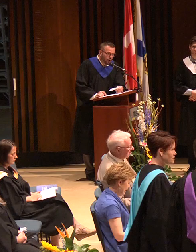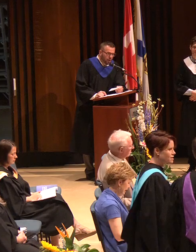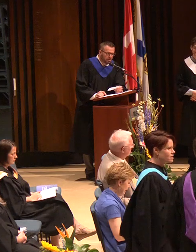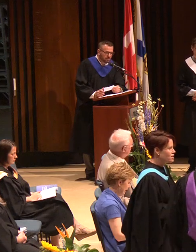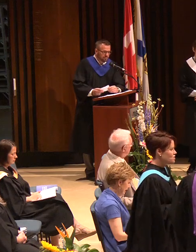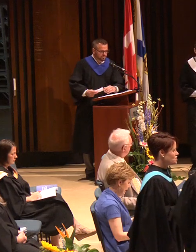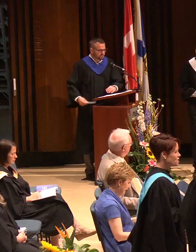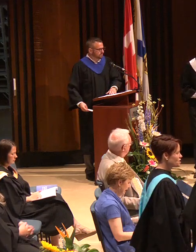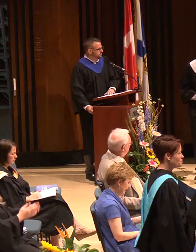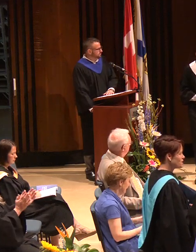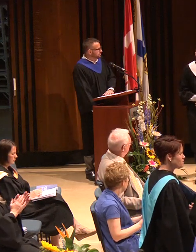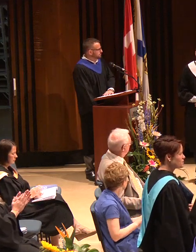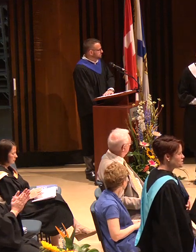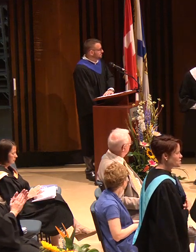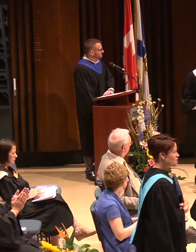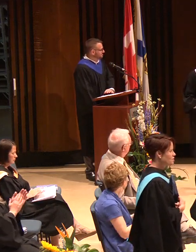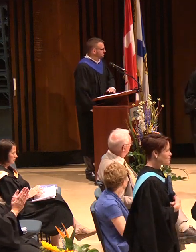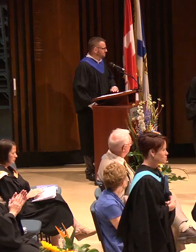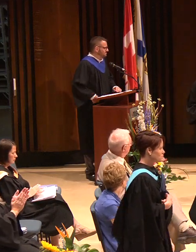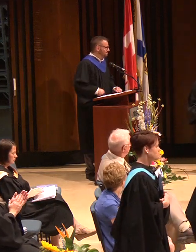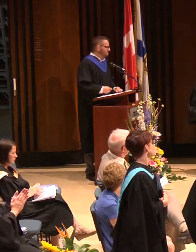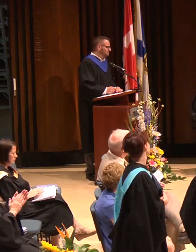Jeremy Ward.